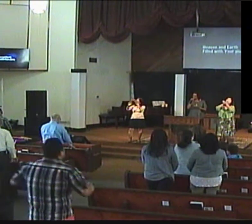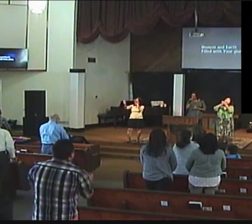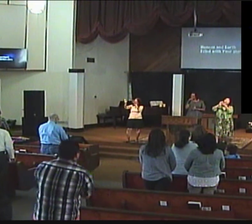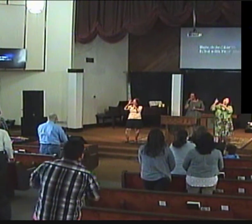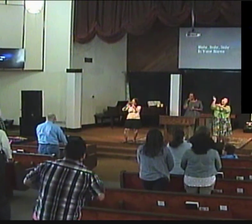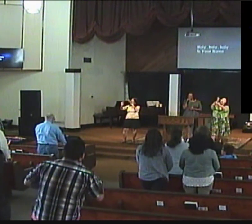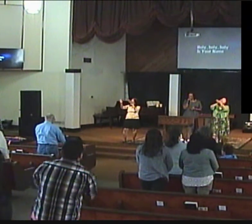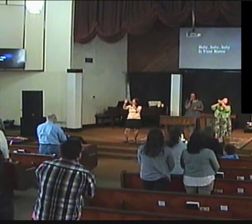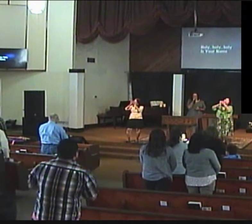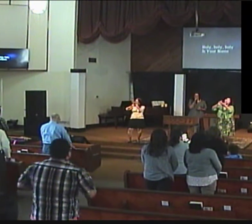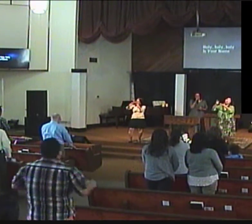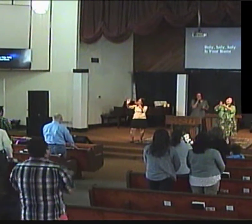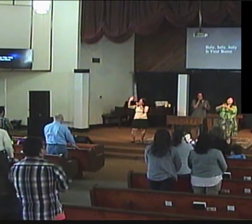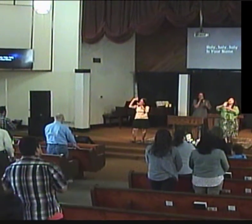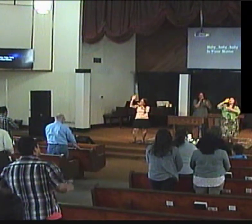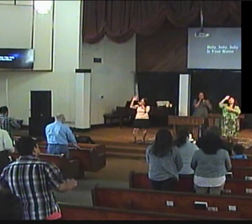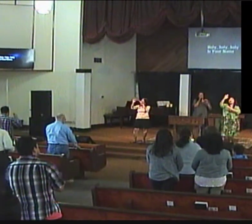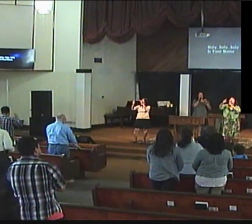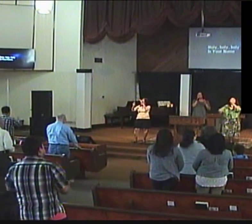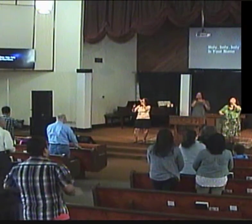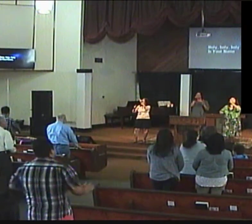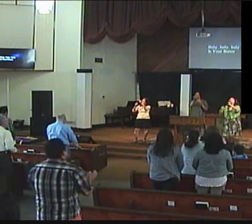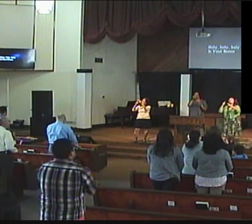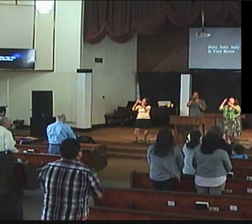Holy, holy, holy is your name,